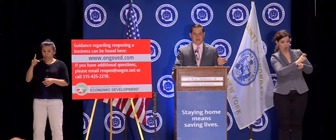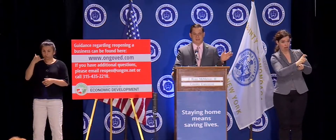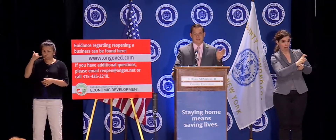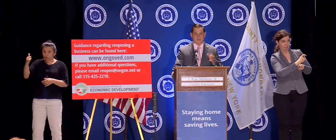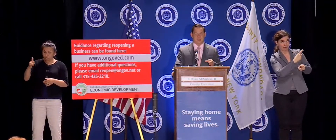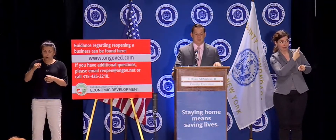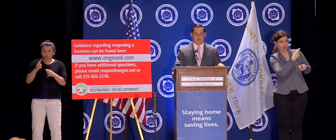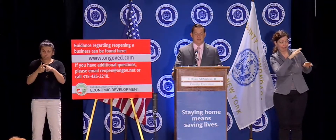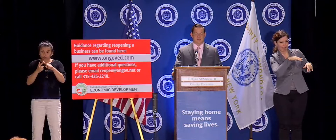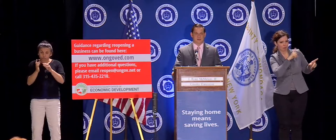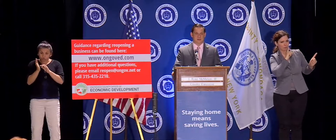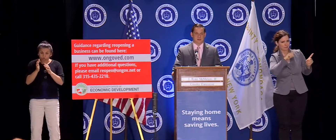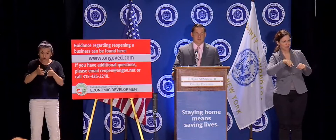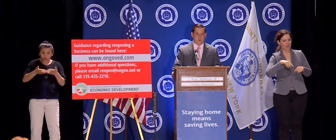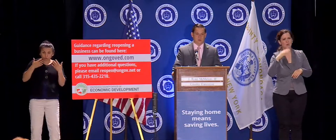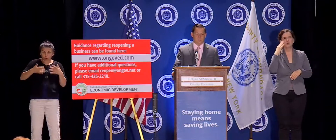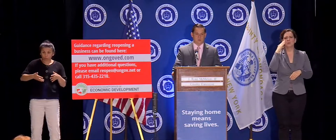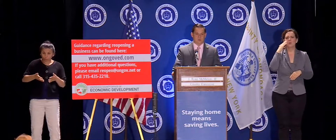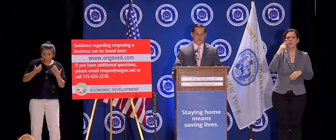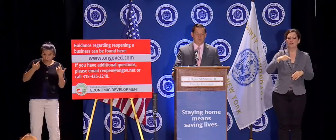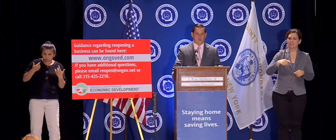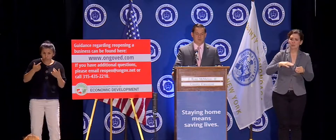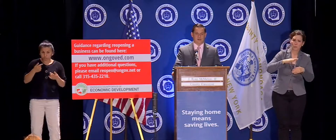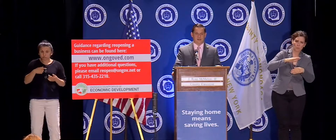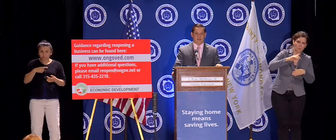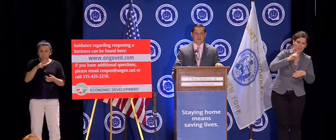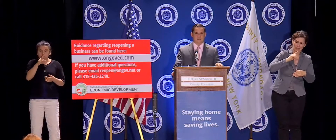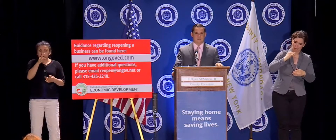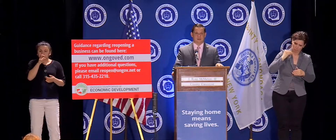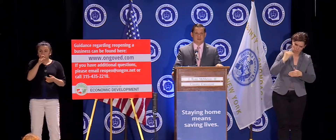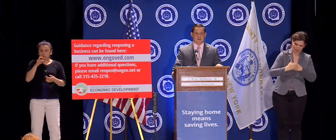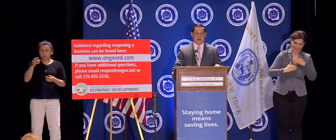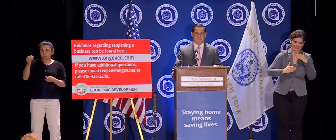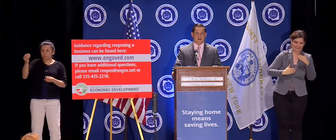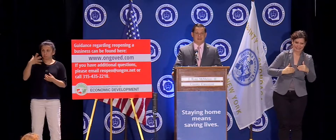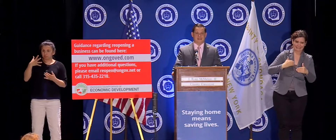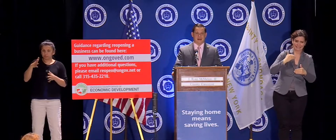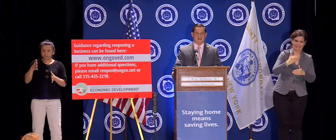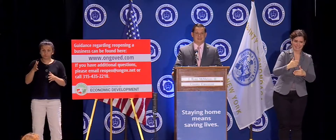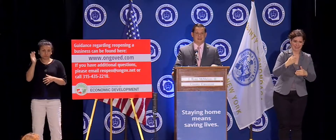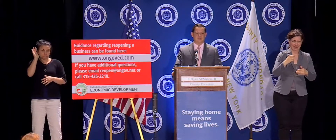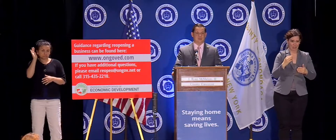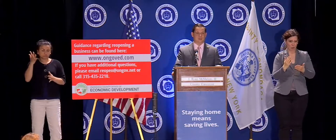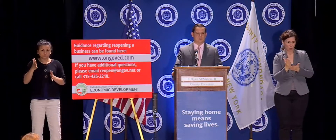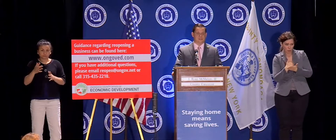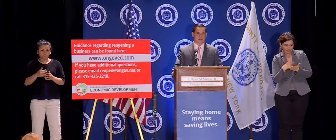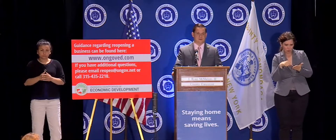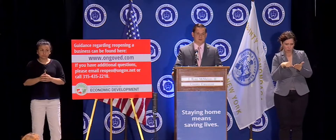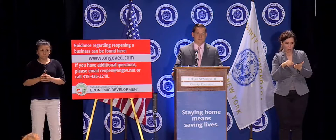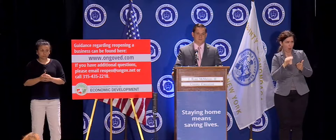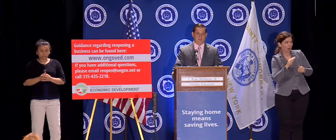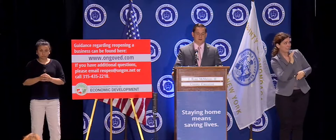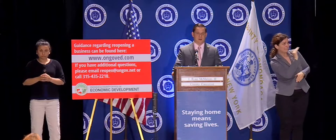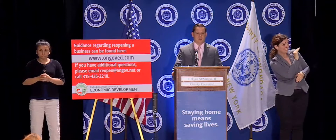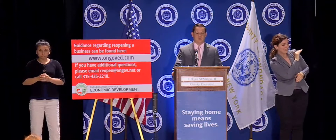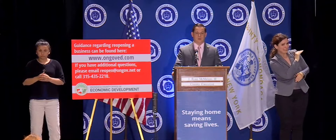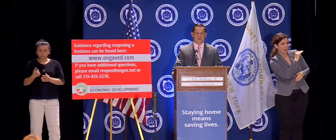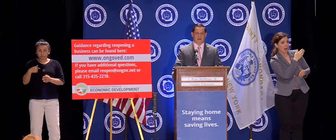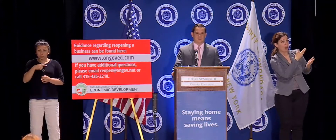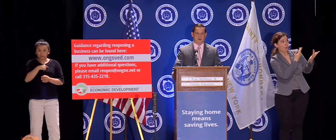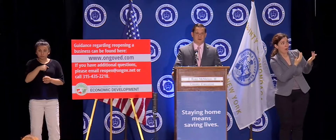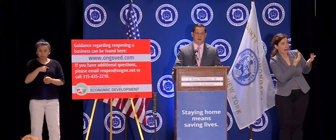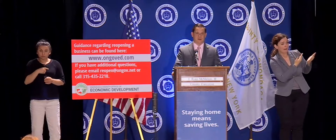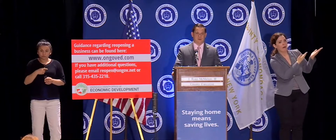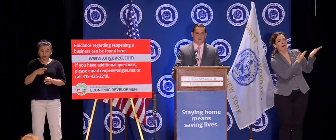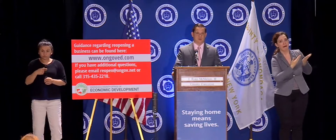what this process is about, is doing things that make sense and that you can do it safely. And